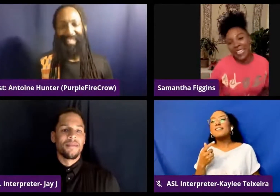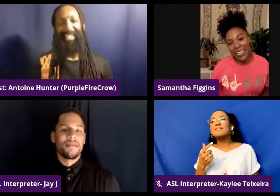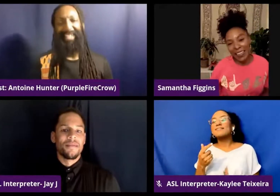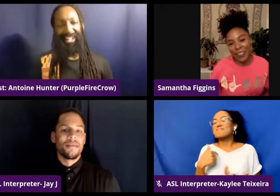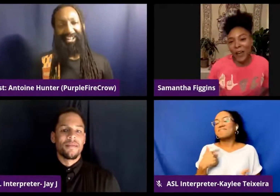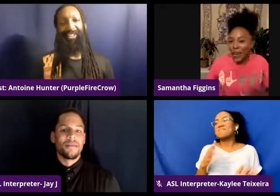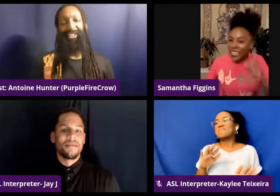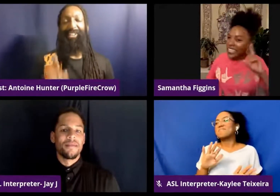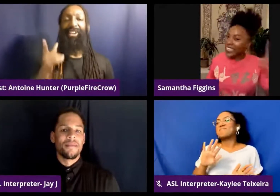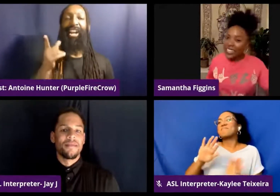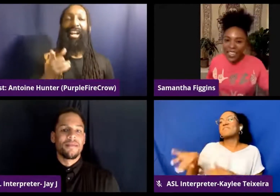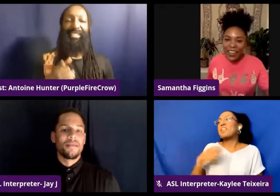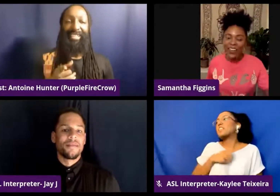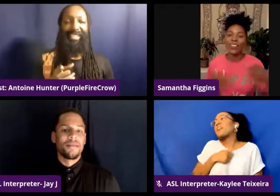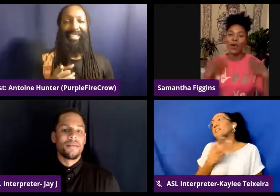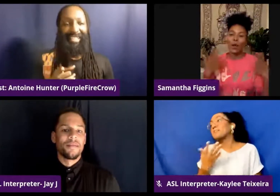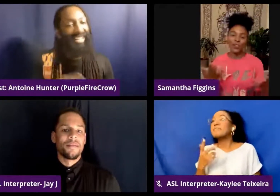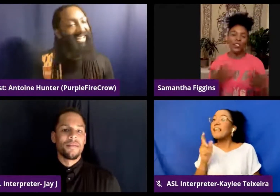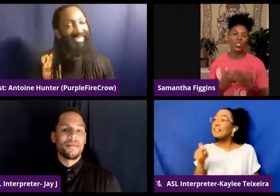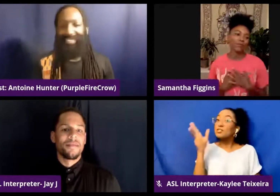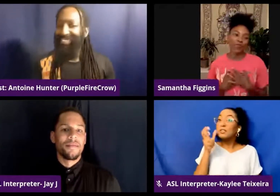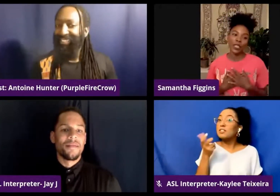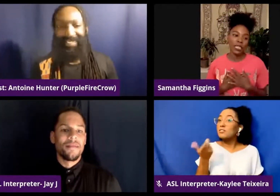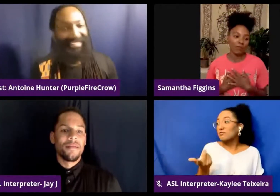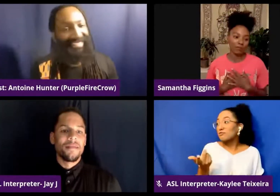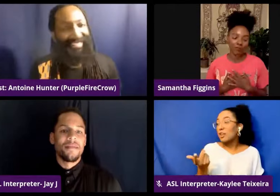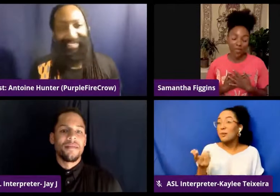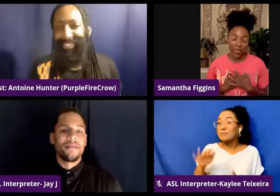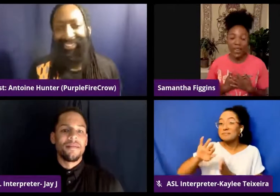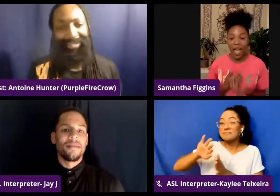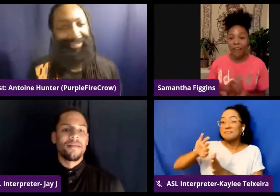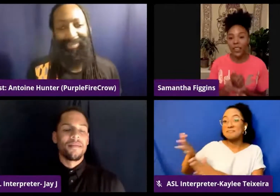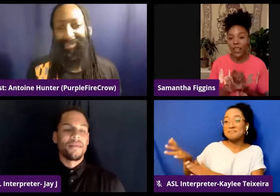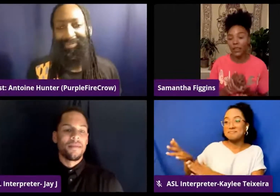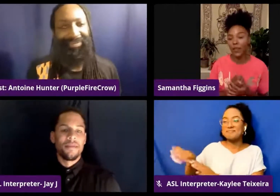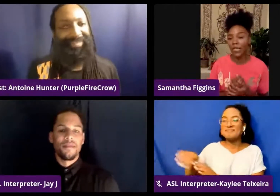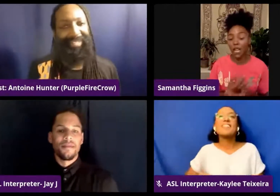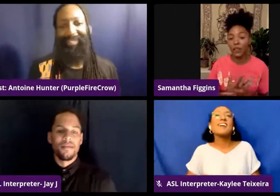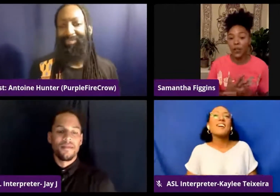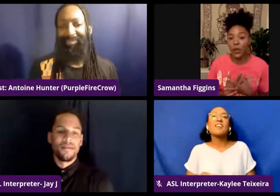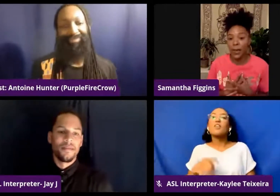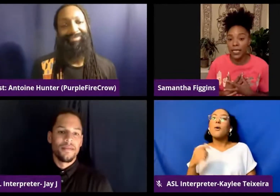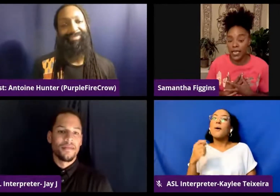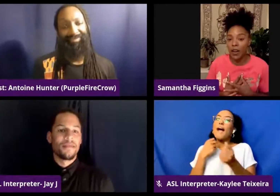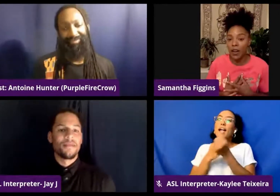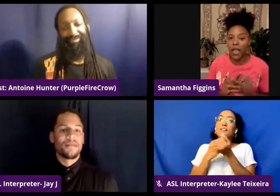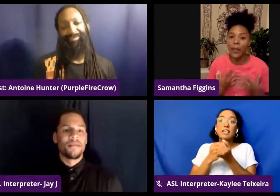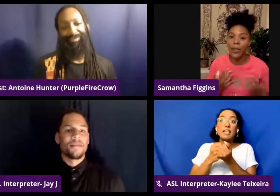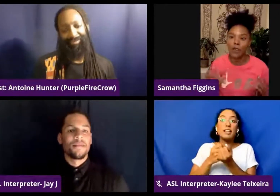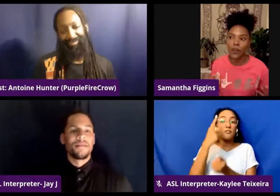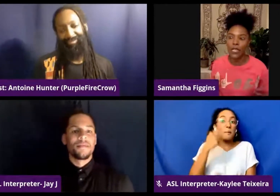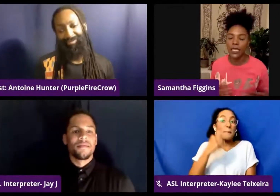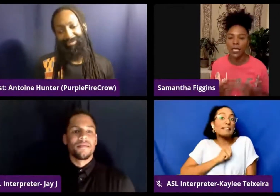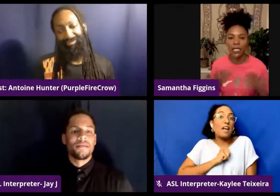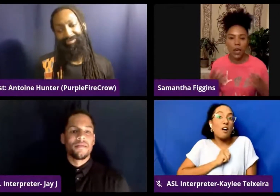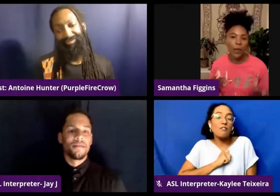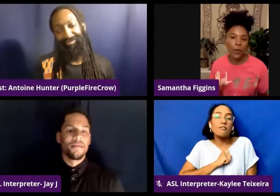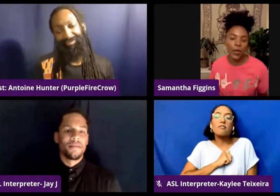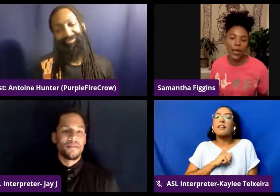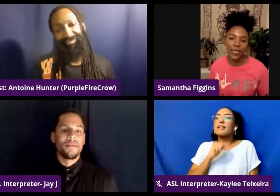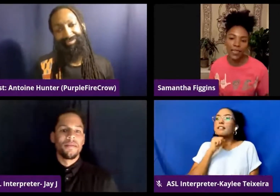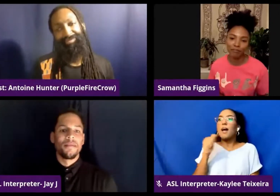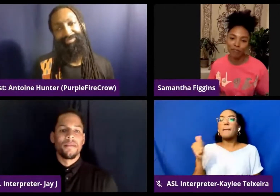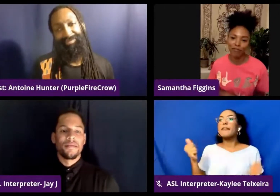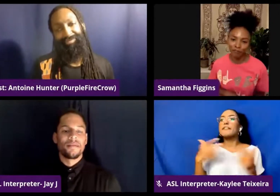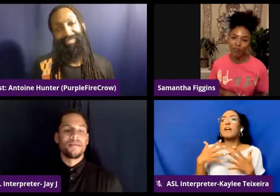I need to stand there because I need to hear. So just really, again, advocating for myself, supporting myself, and not being afraid to tell